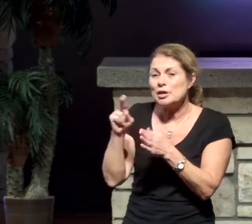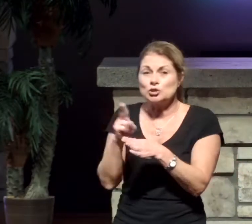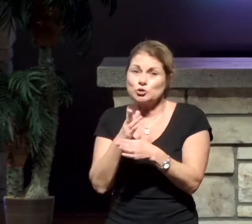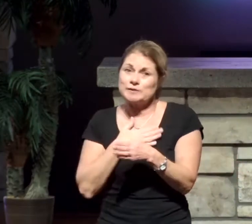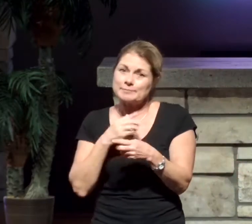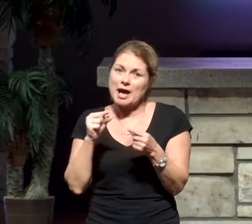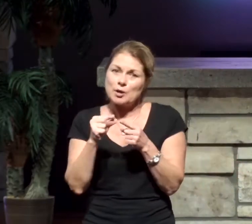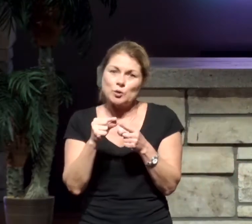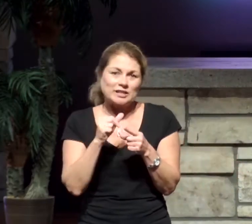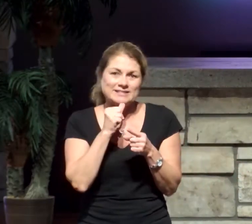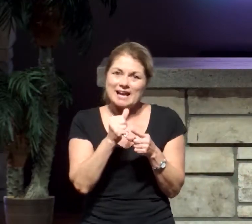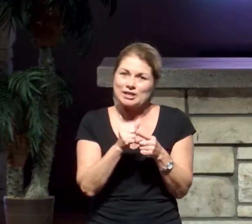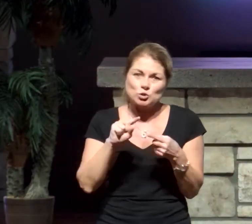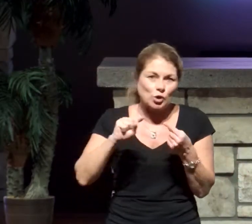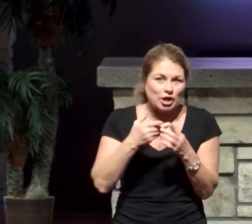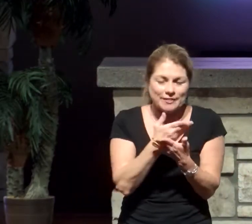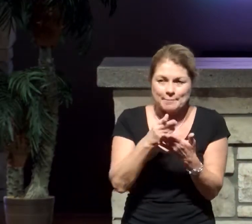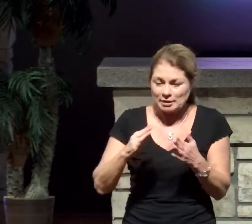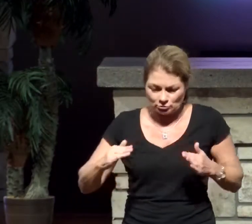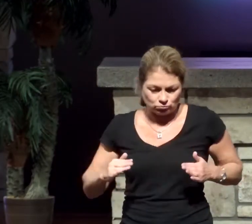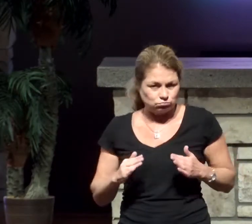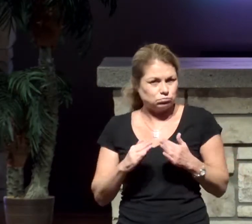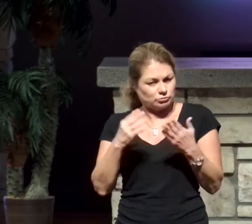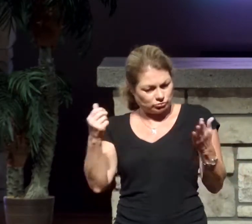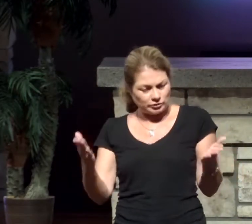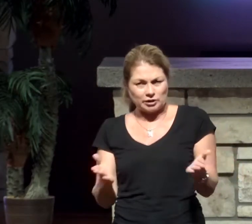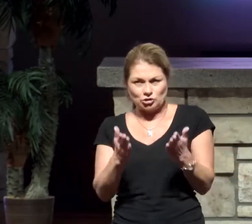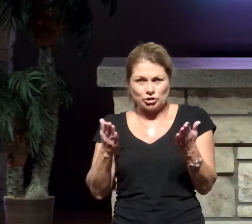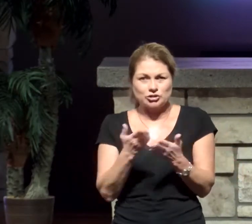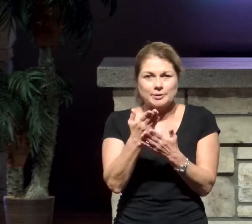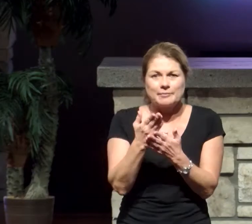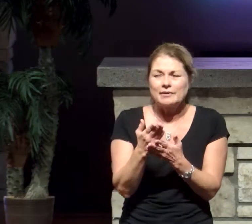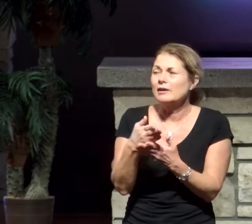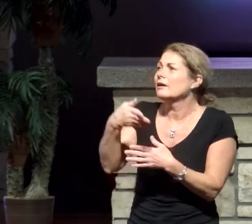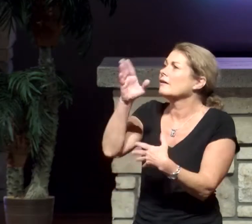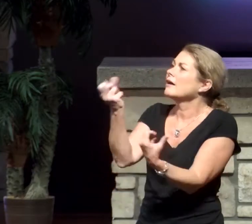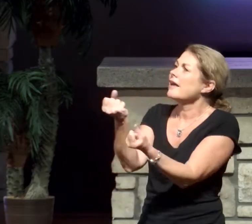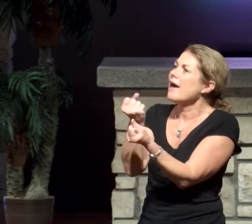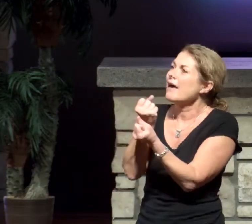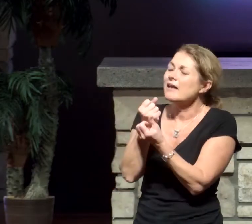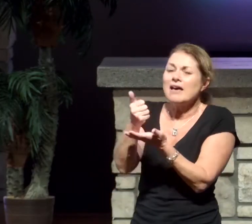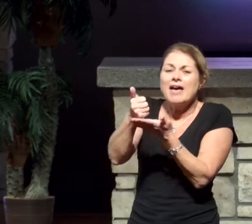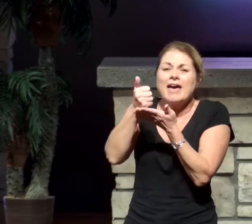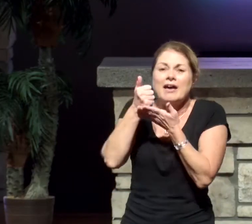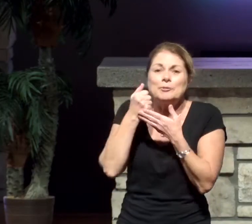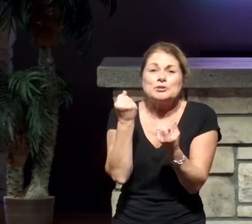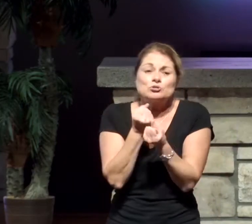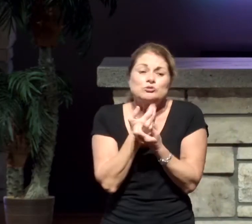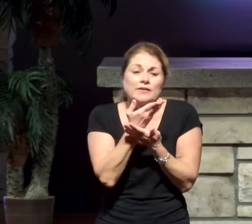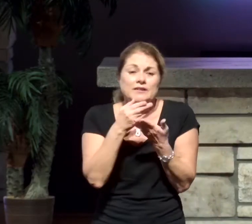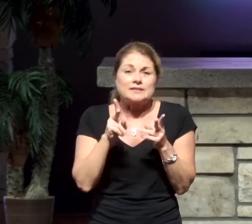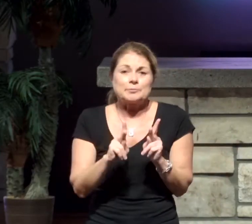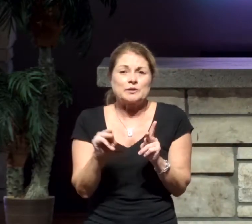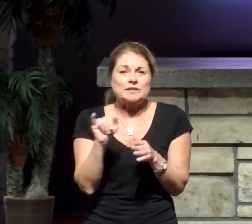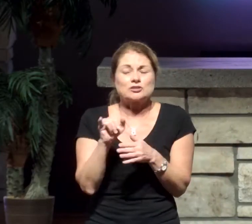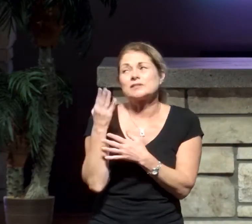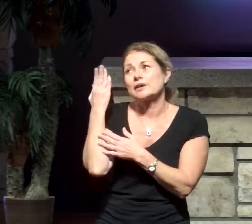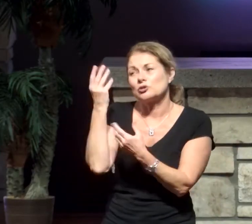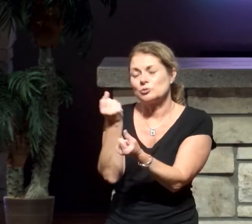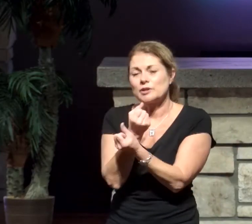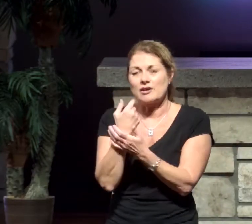to tear them down, but to build them up. God, help me to love this person in the ways that you love me.